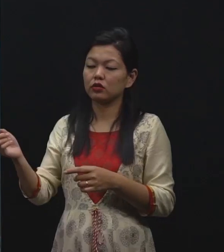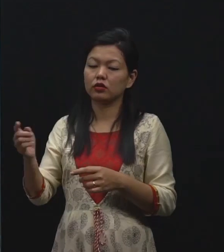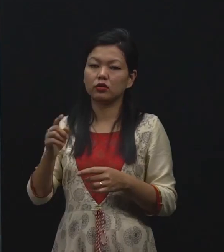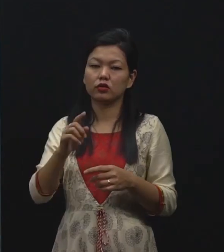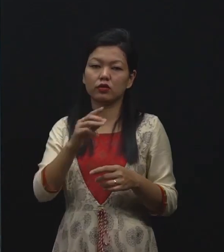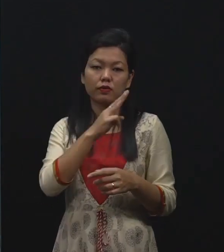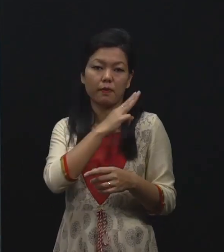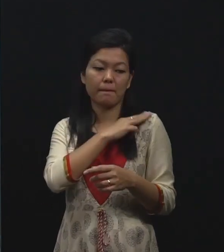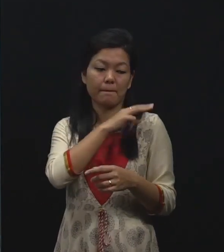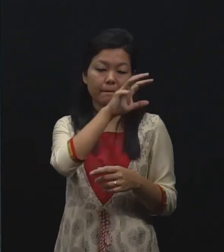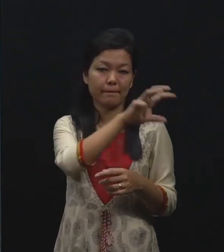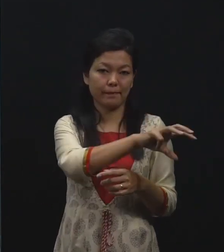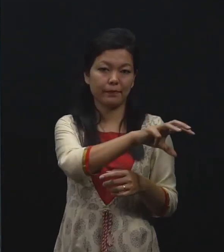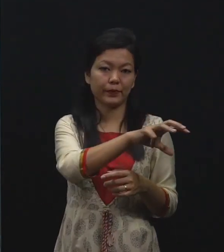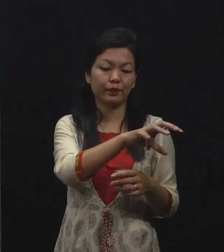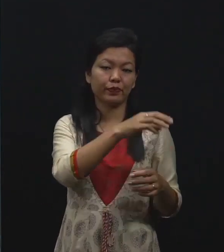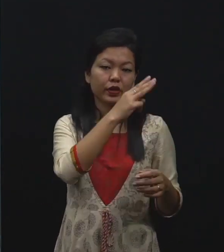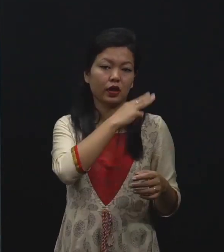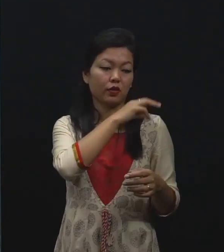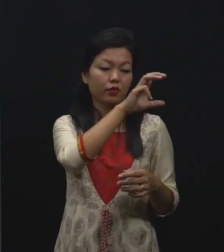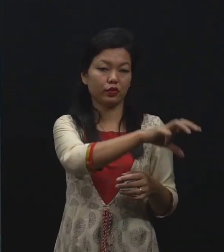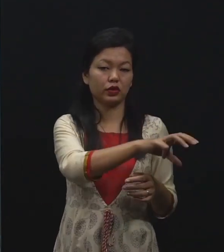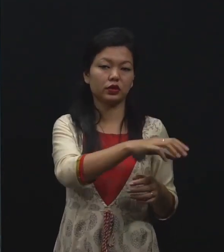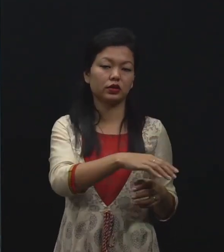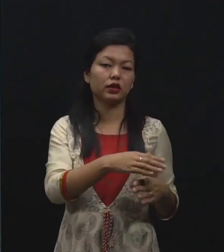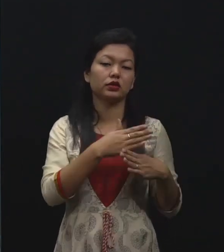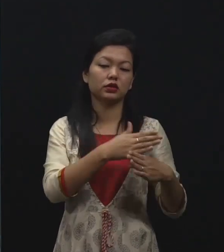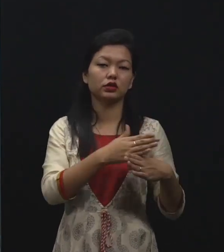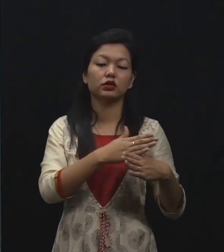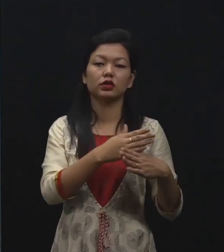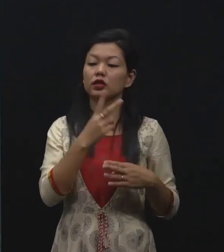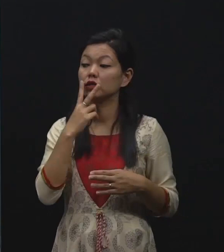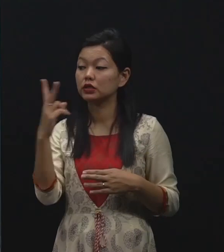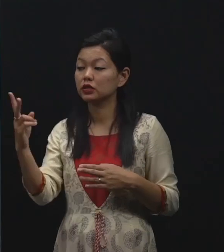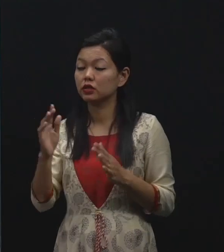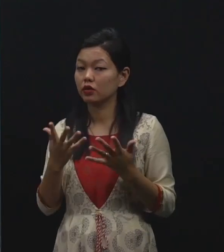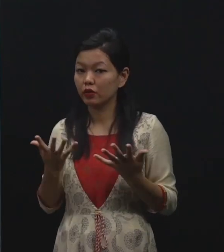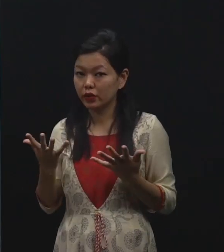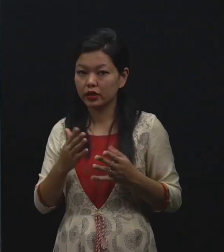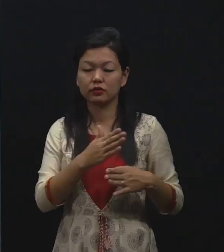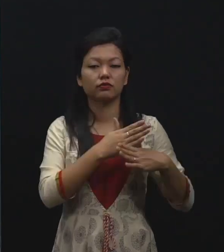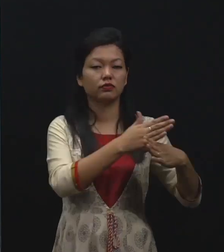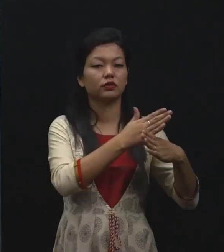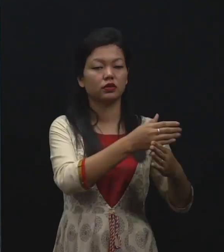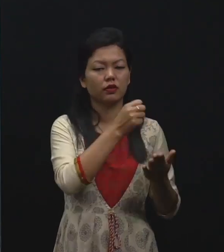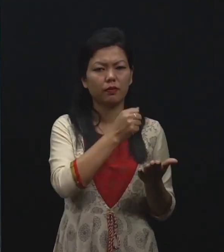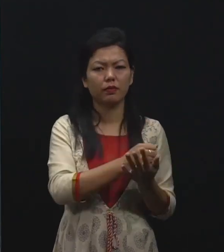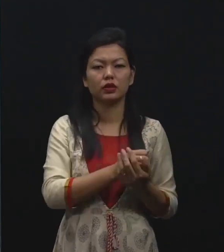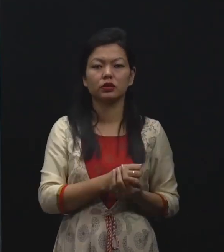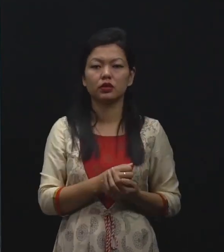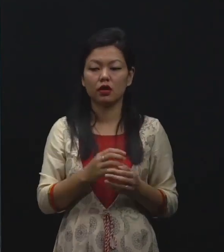he doesn't have to go to any other any other police station. He has to go to that nearest police